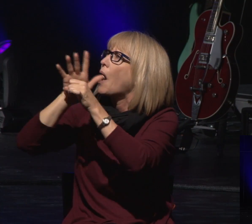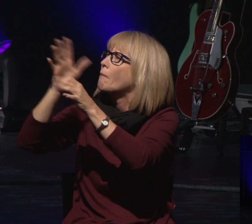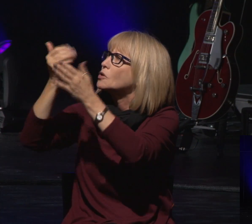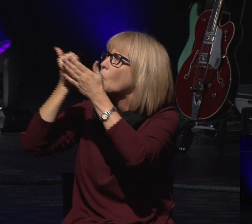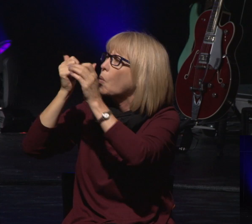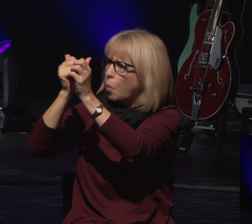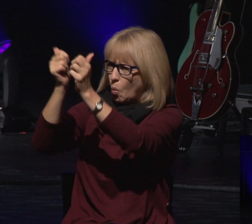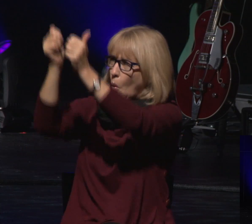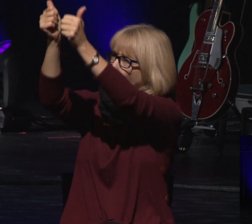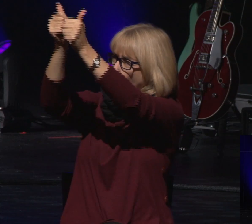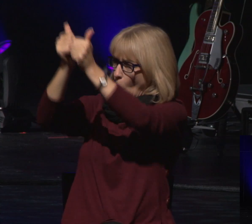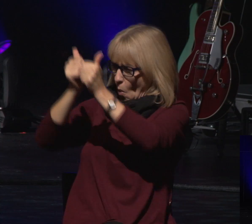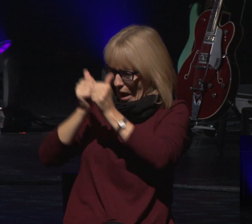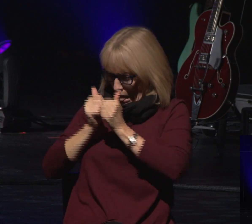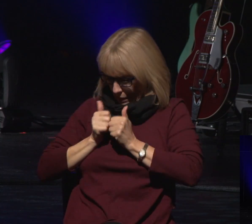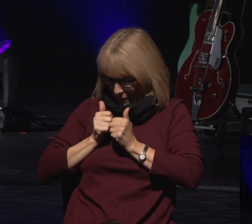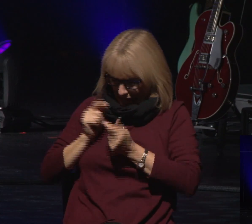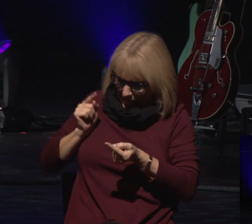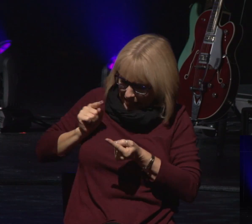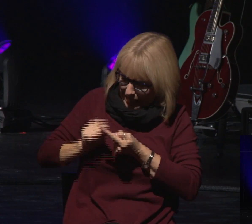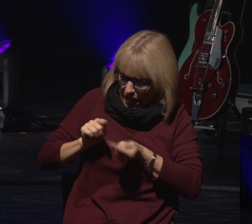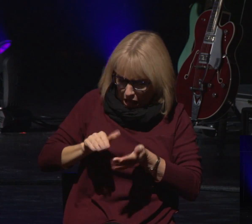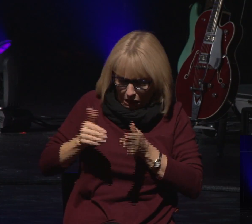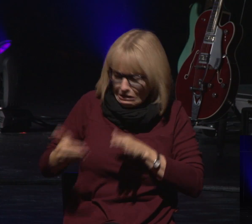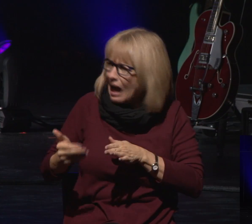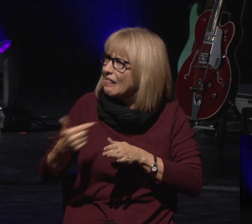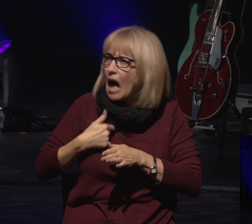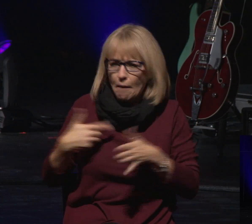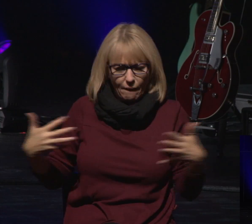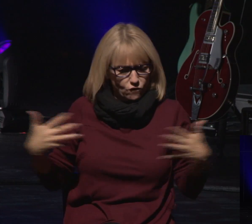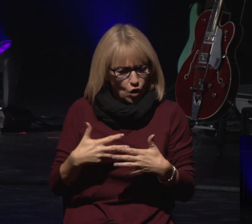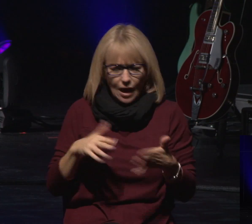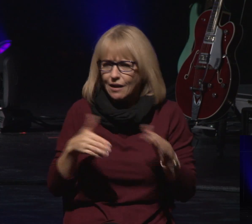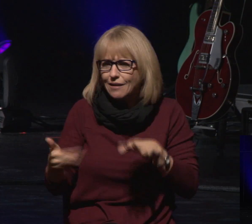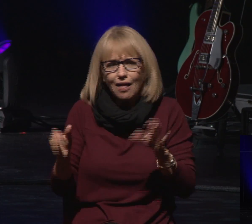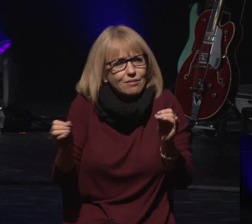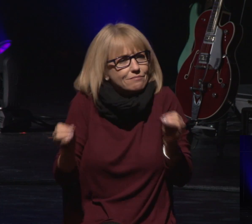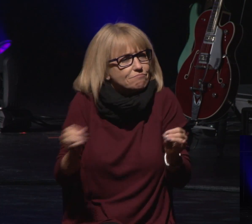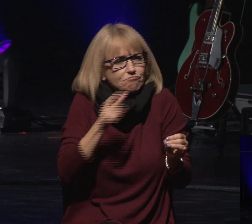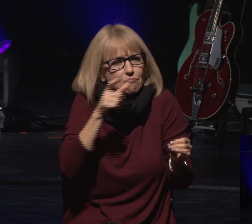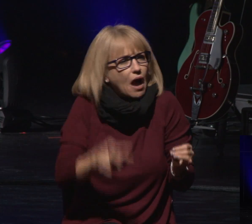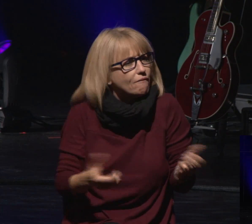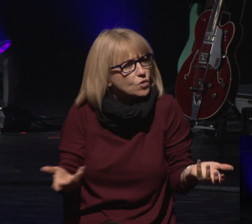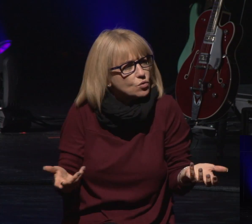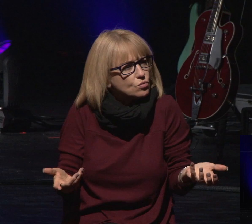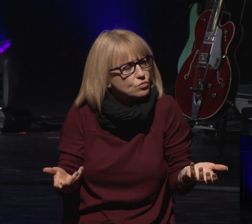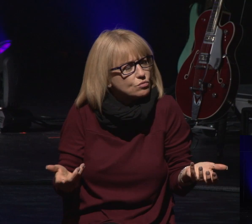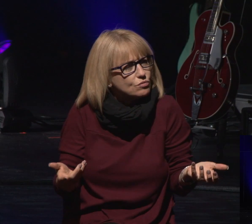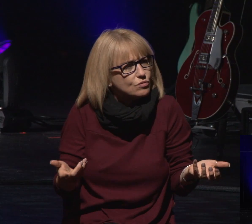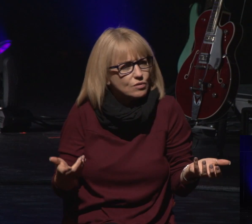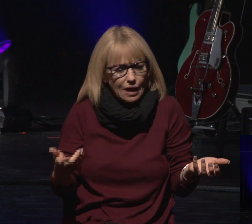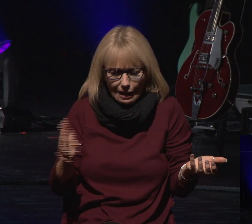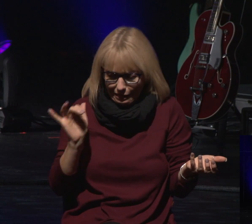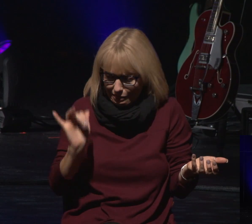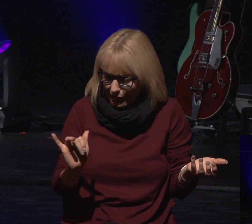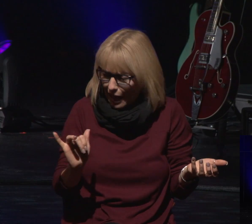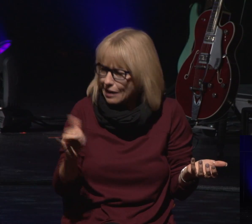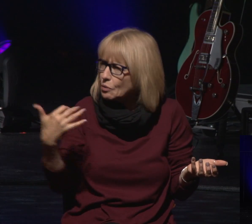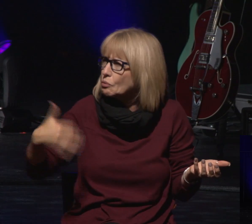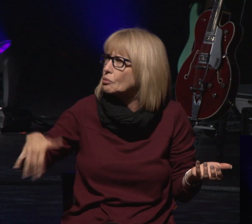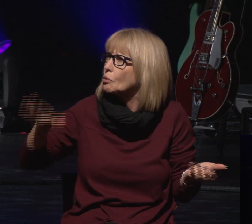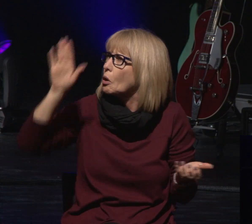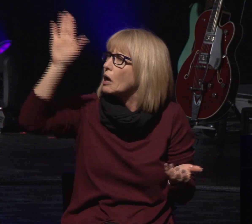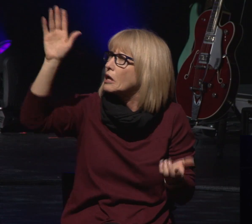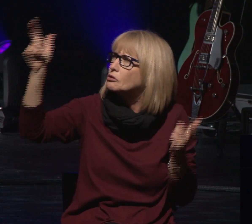to the point of when I'm approaching death, I don't have to fear death. Realizing there's something so much greater and so much further beyond